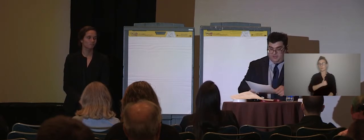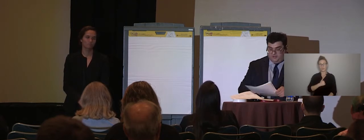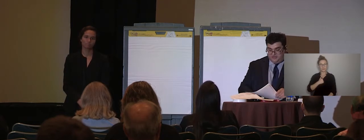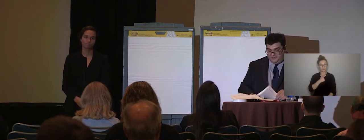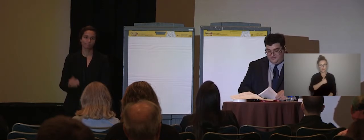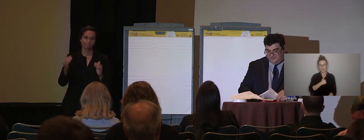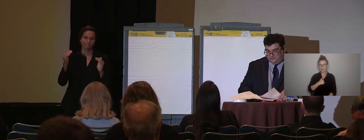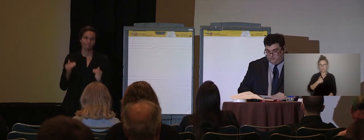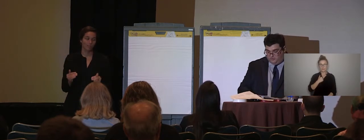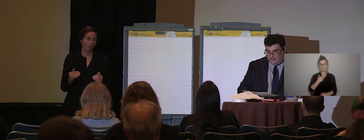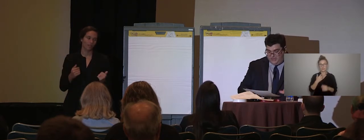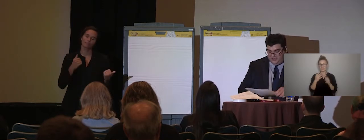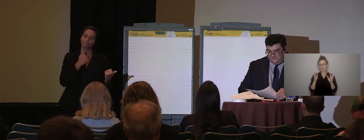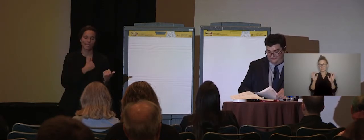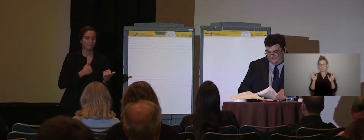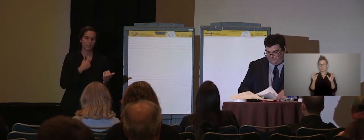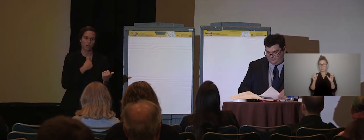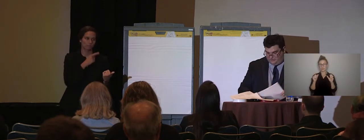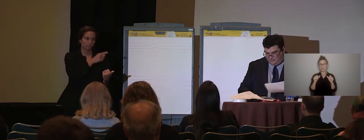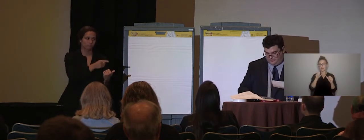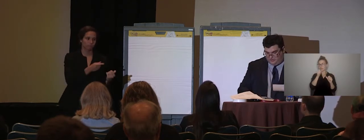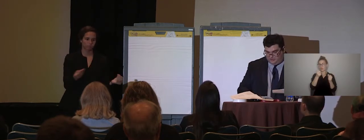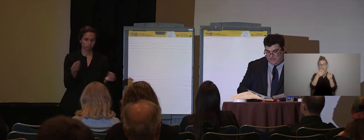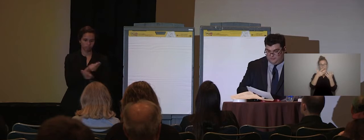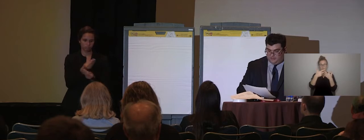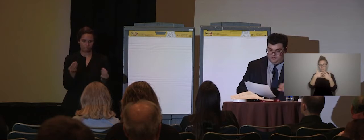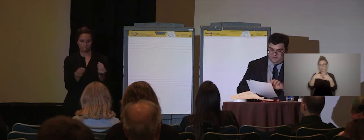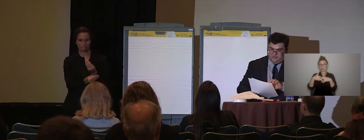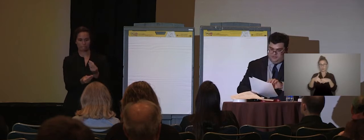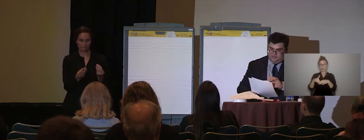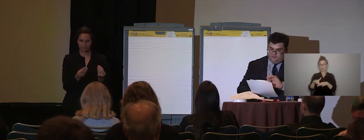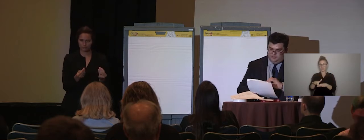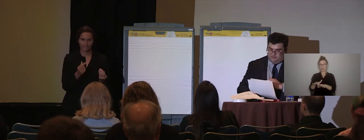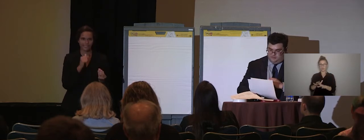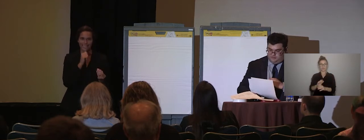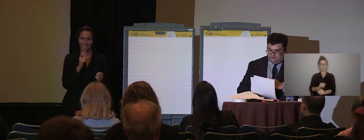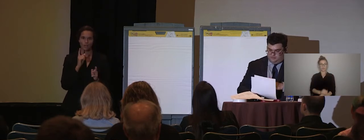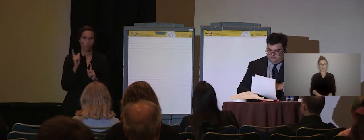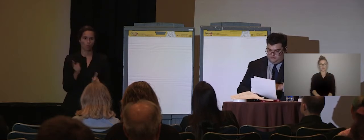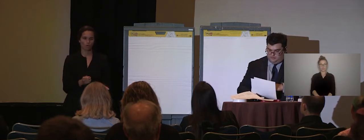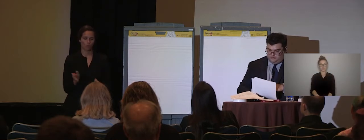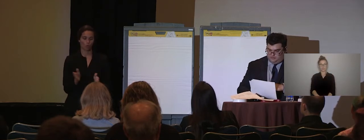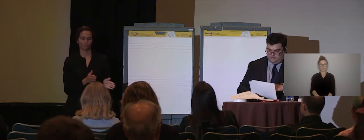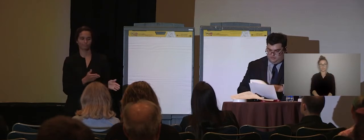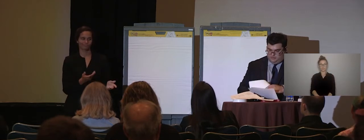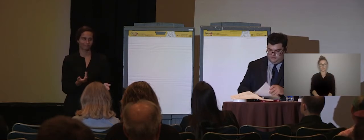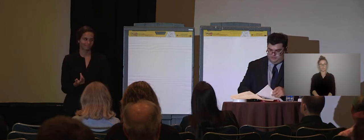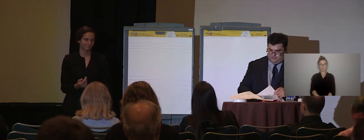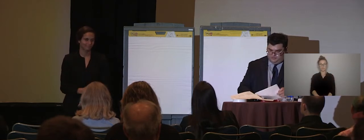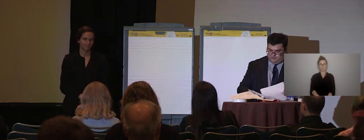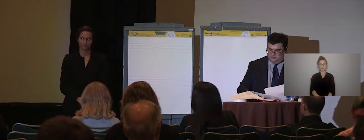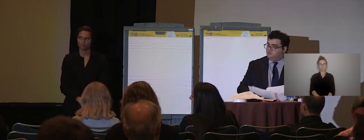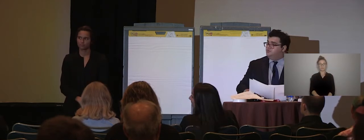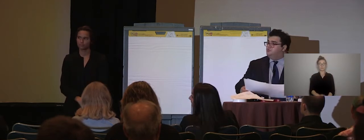I apologize, this is way out of alignment. We're talking about the other cases, that's where you were, talking about the other,